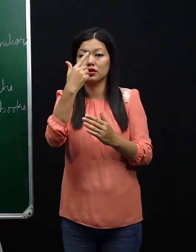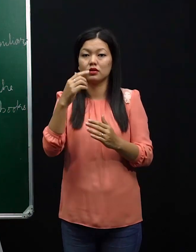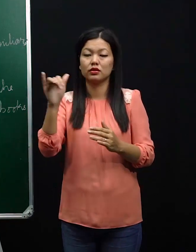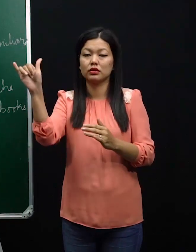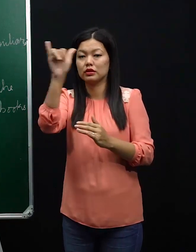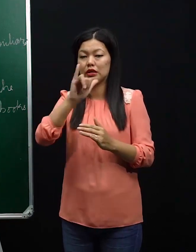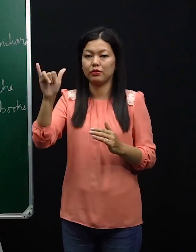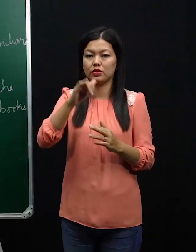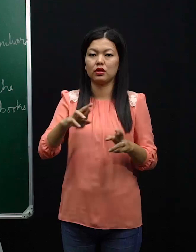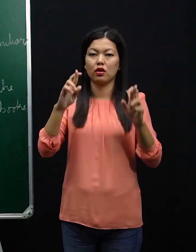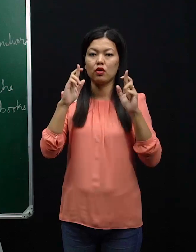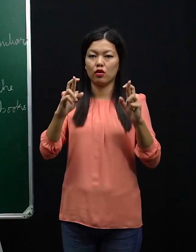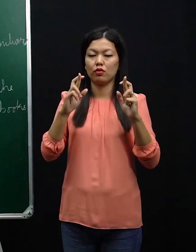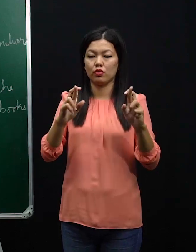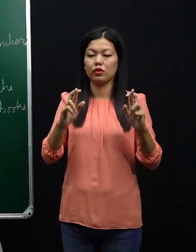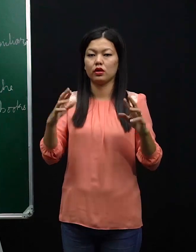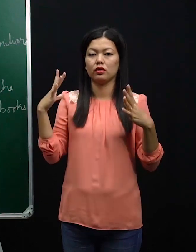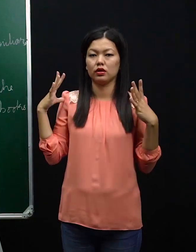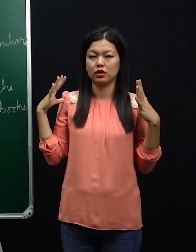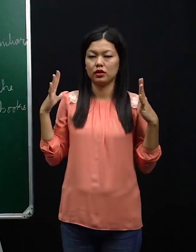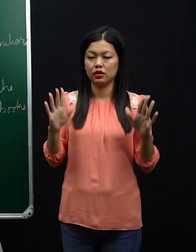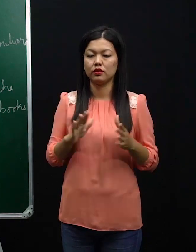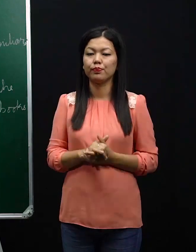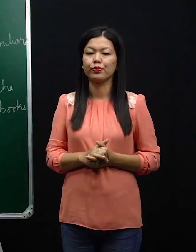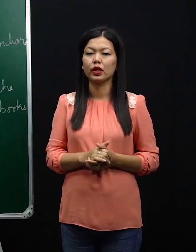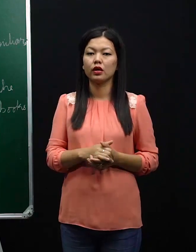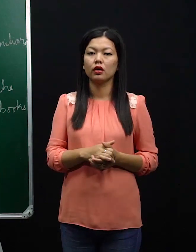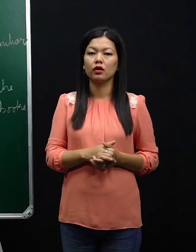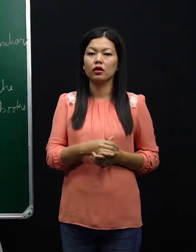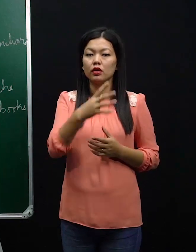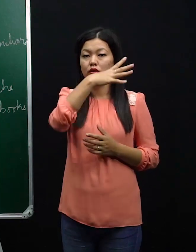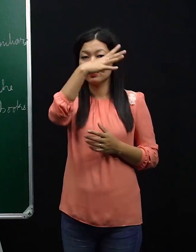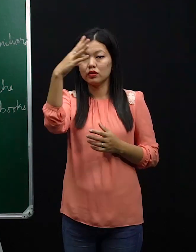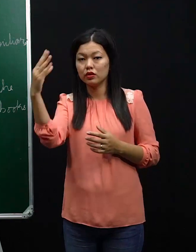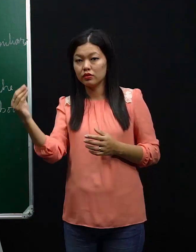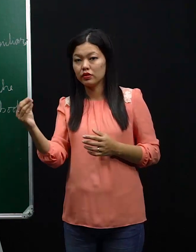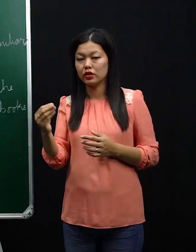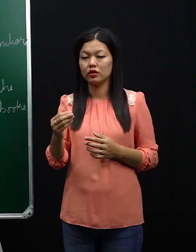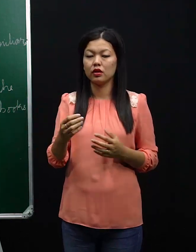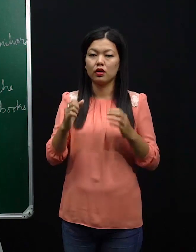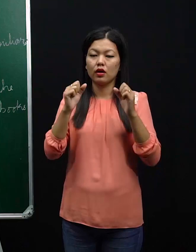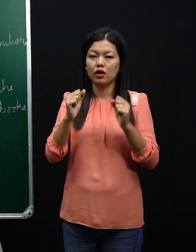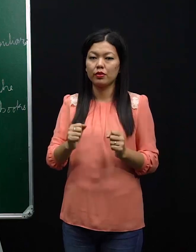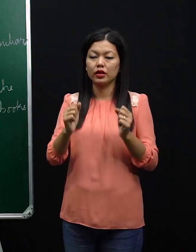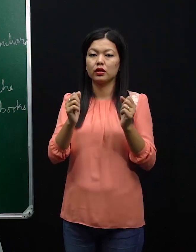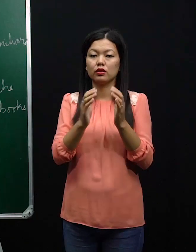one evening, as he was having his usual routine, that is, he was sitting reading the book